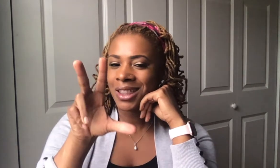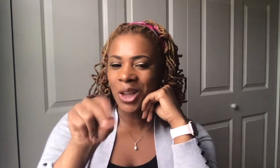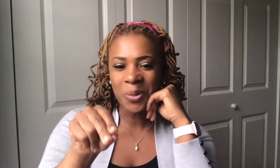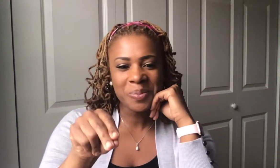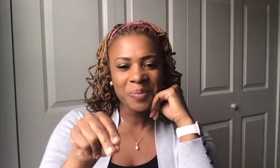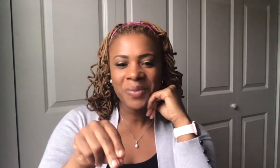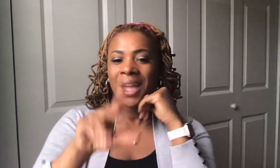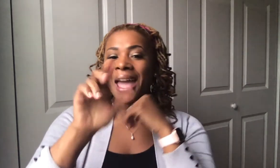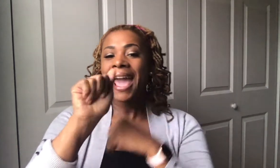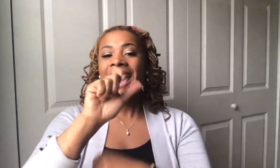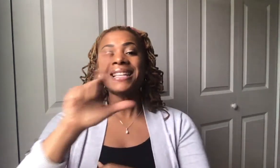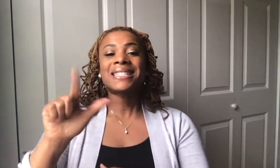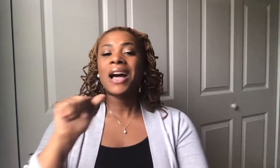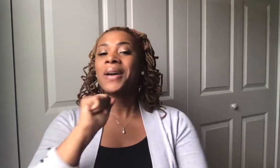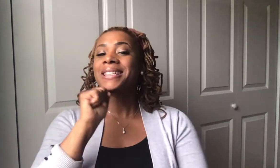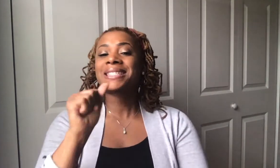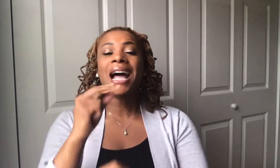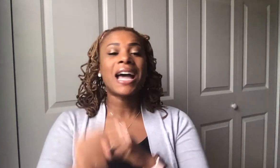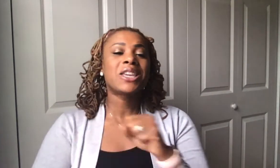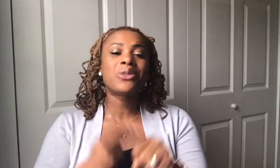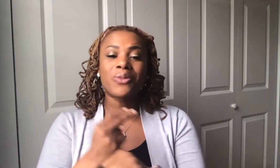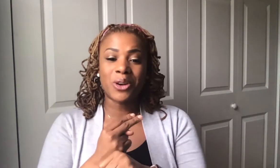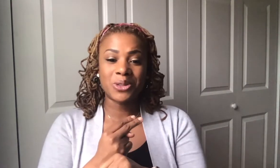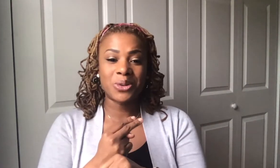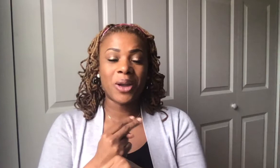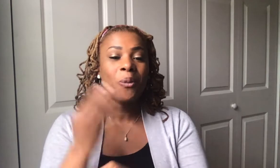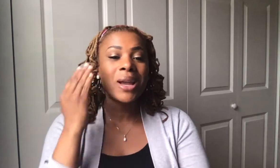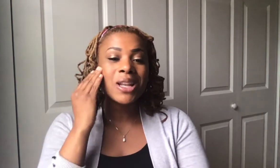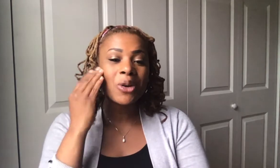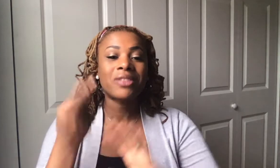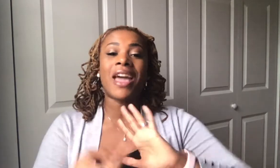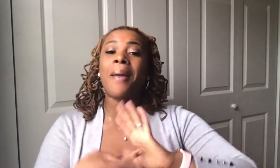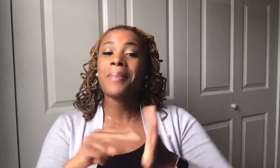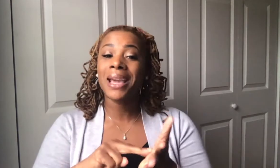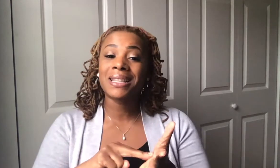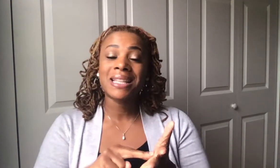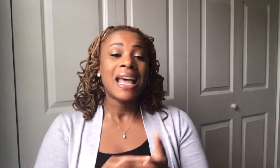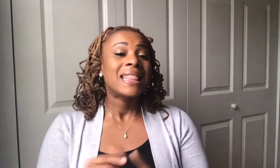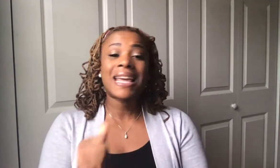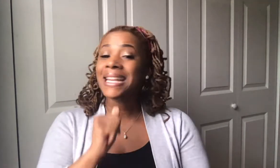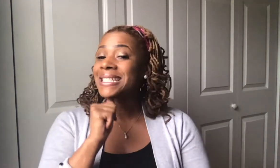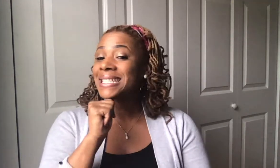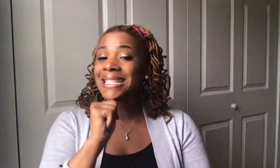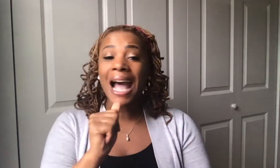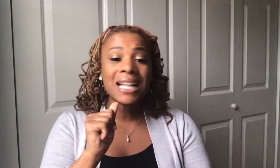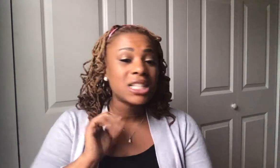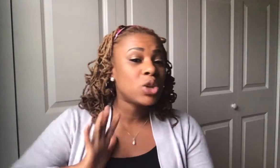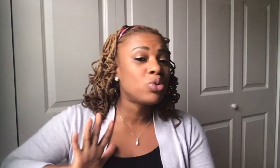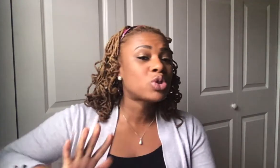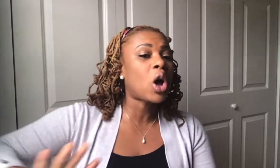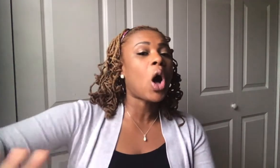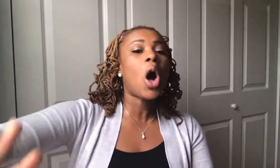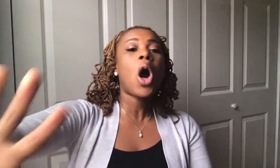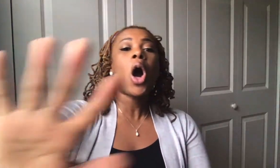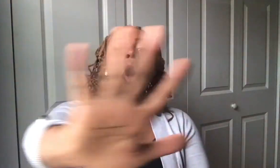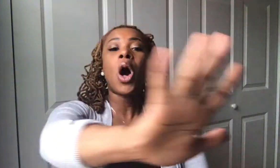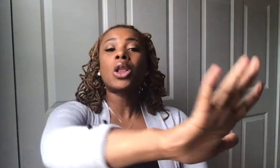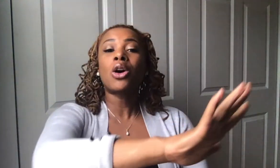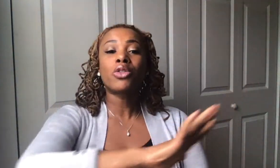Nope. ASL is not universal, and we know that that means that it is not used all over the